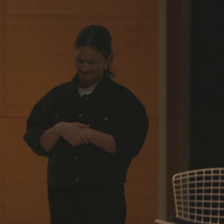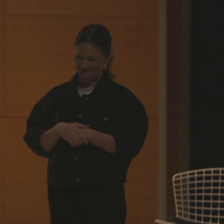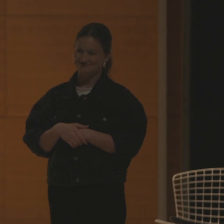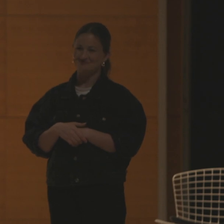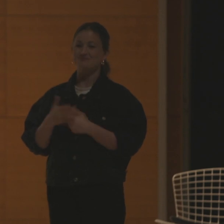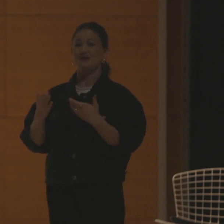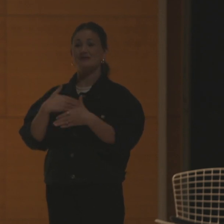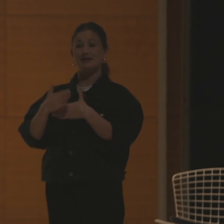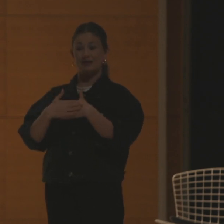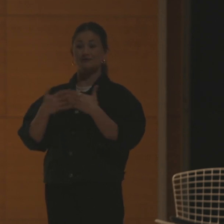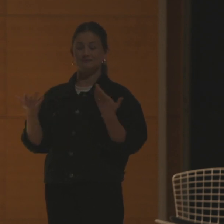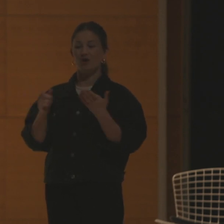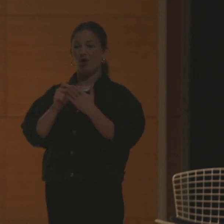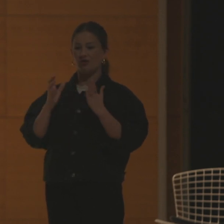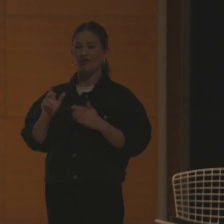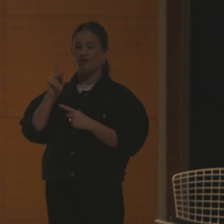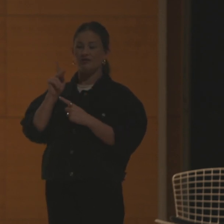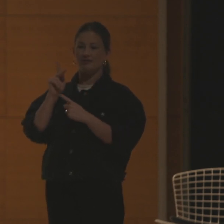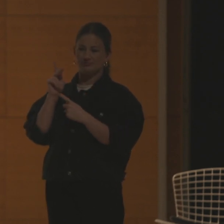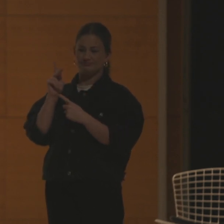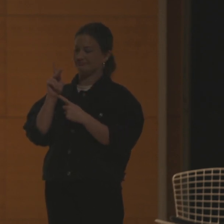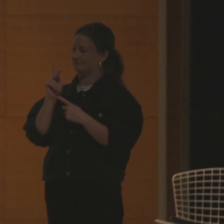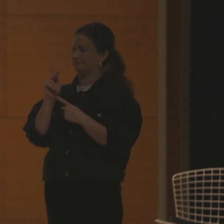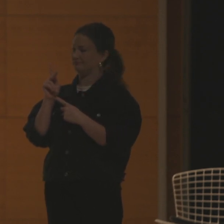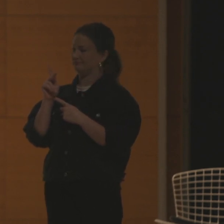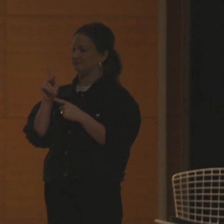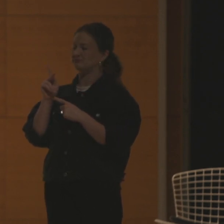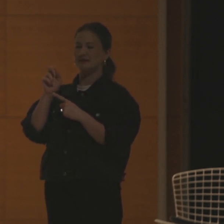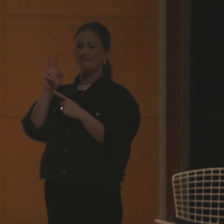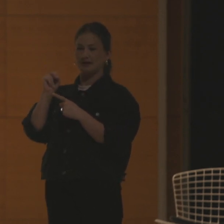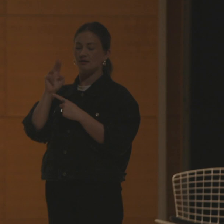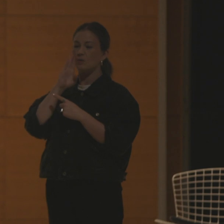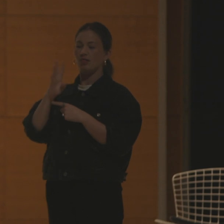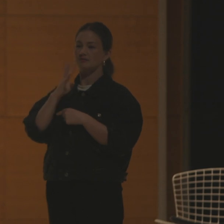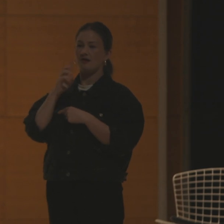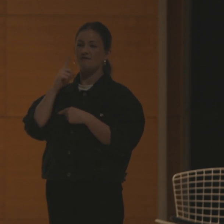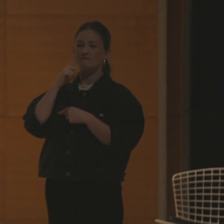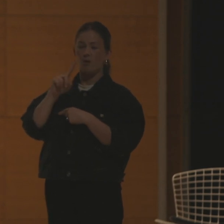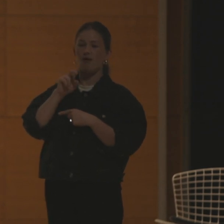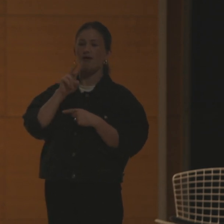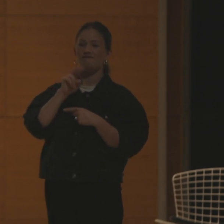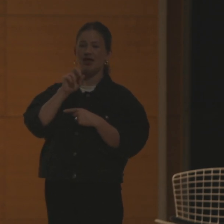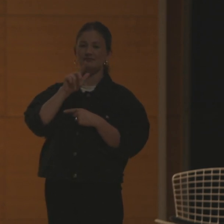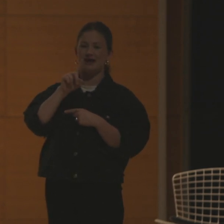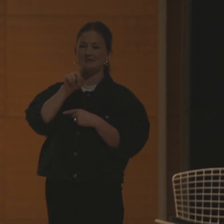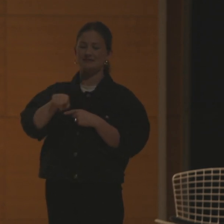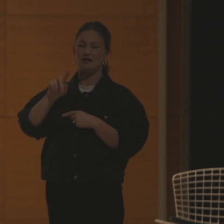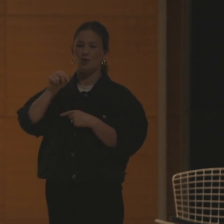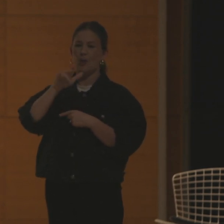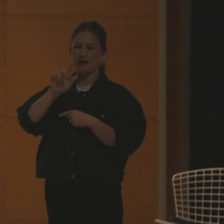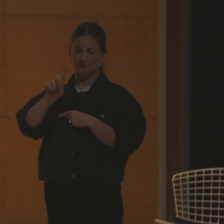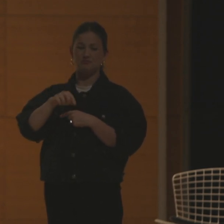Next up, we have author Kevin Nguyen, who will share remarks on behalf of Kristen Valdez Quaid. Kevin is the author of New